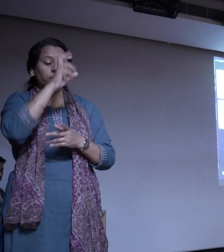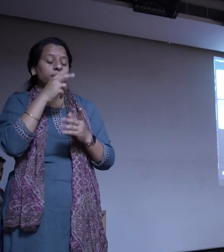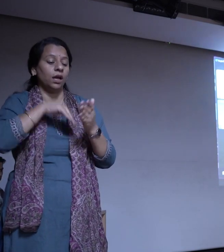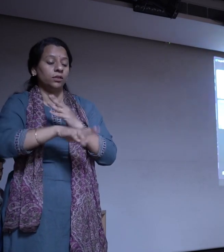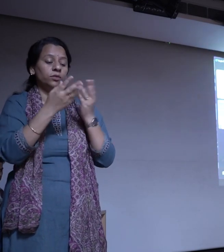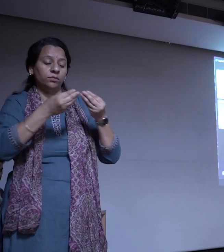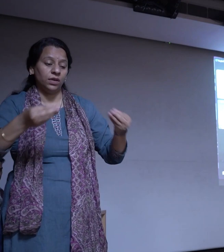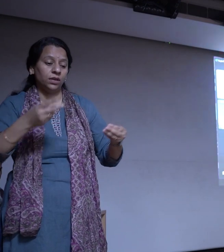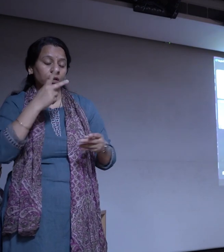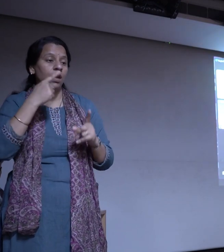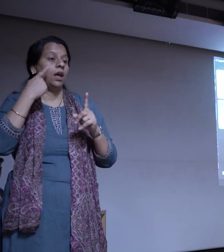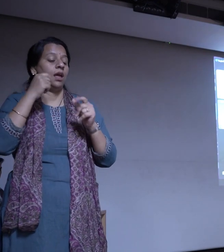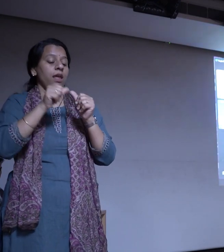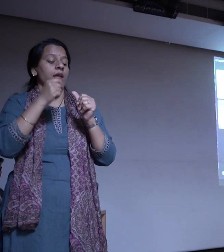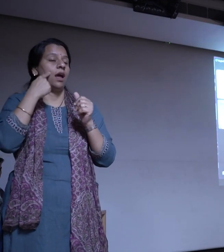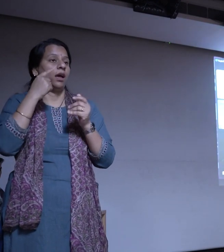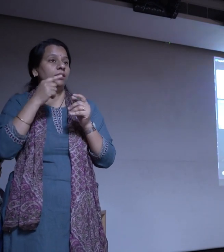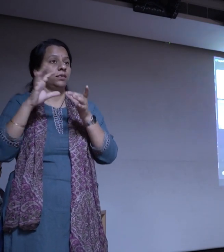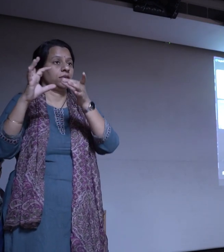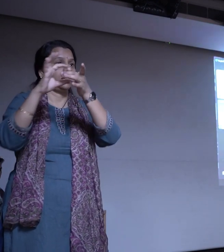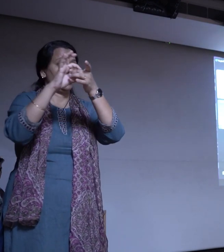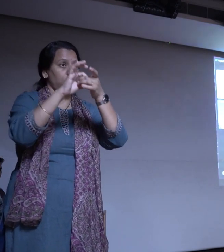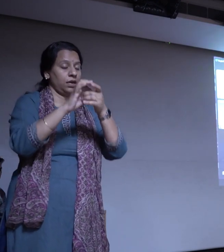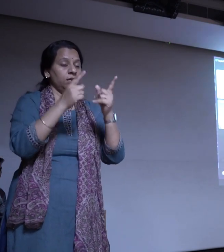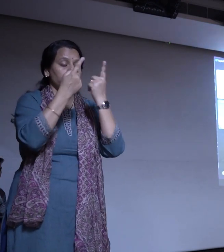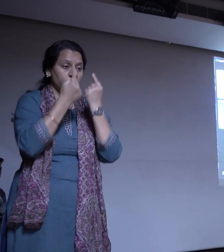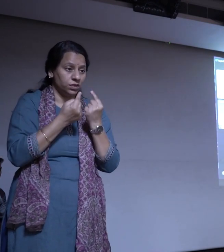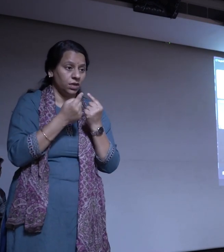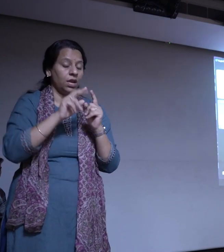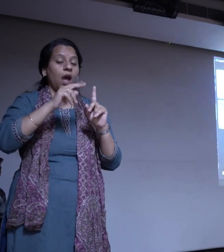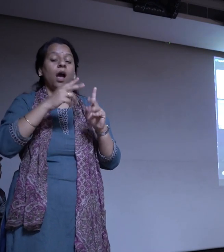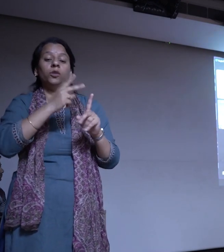tools AI based tools data analysis